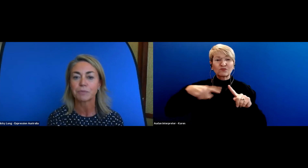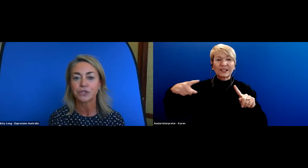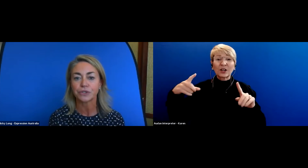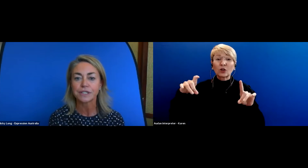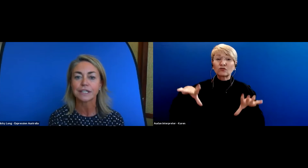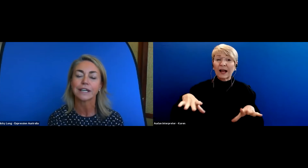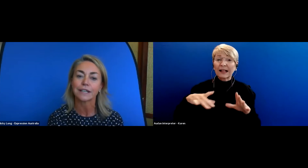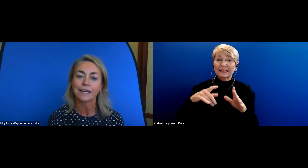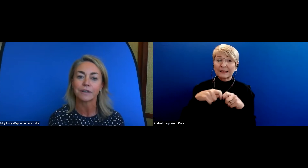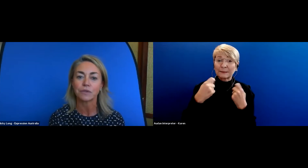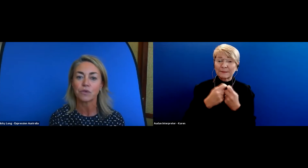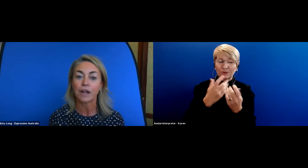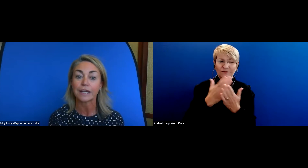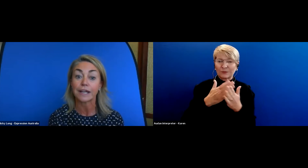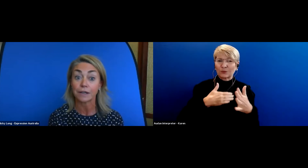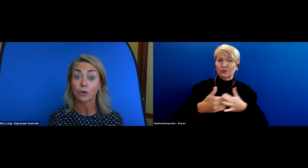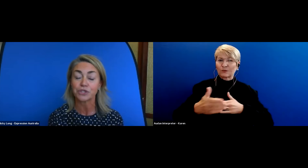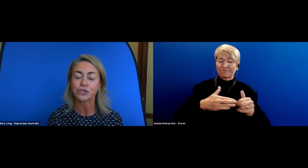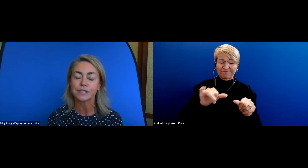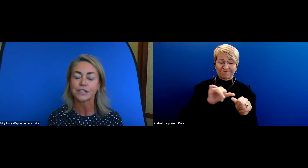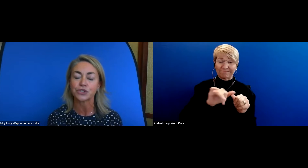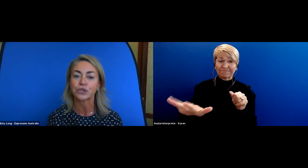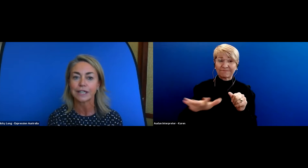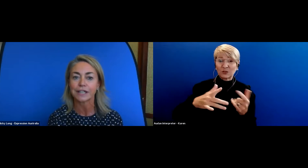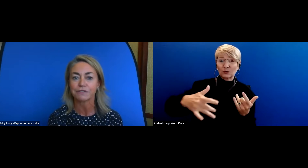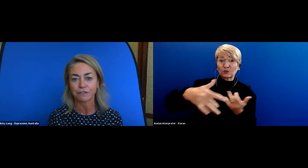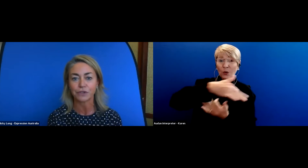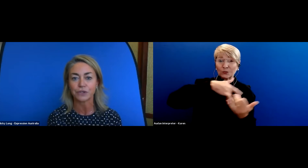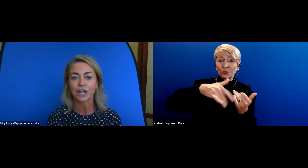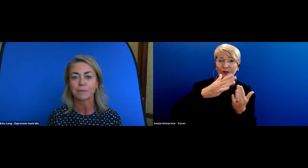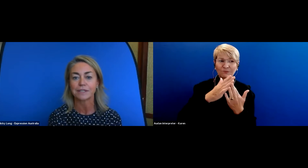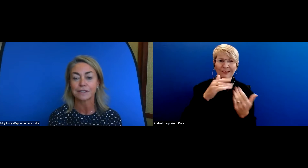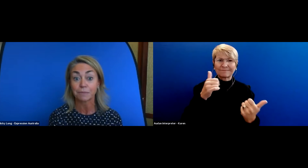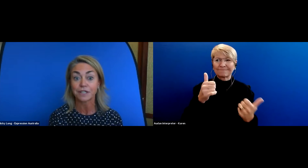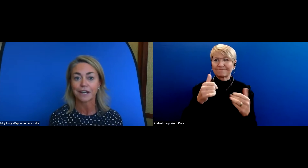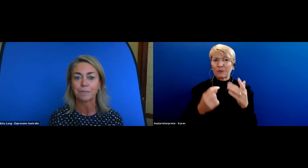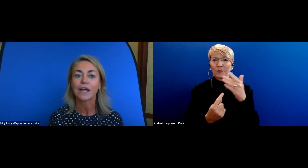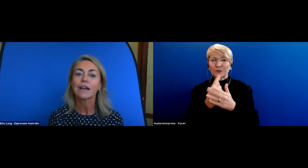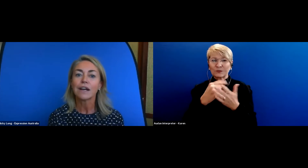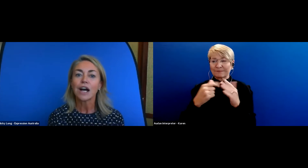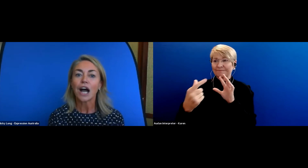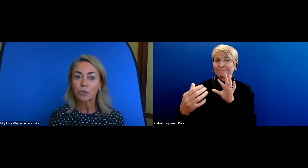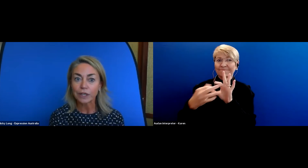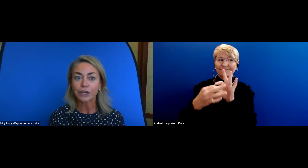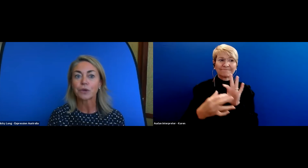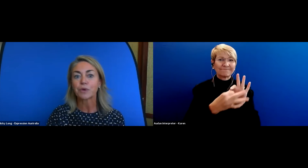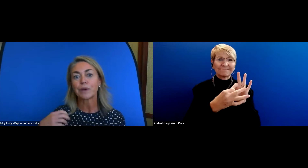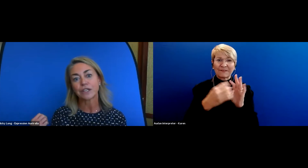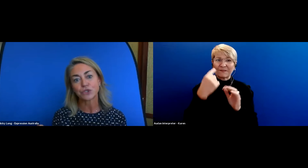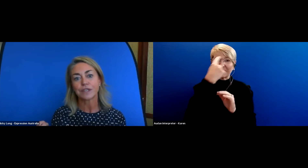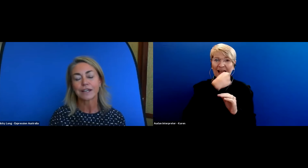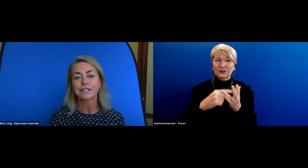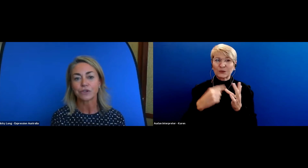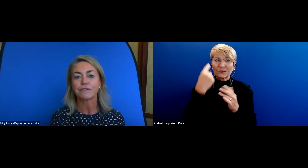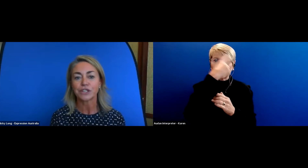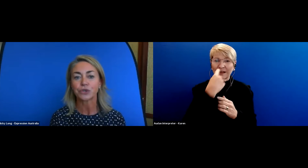social opportunity and an opportunity to connect for the first time in some time. I really hope that we can